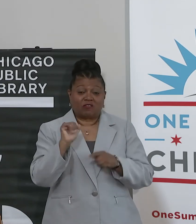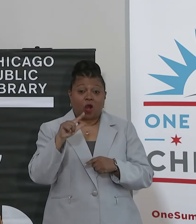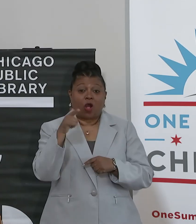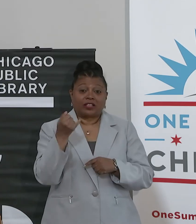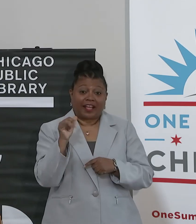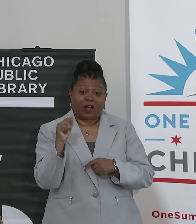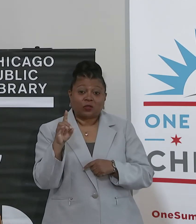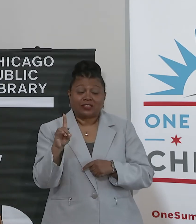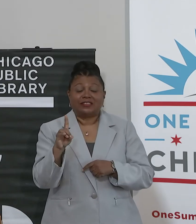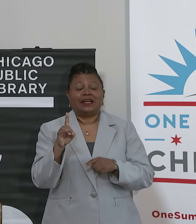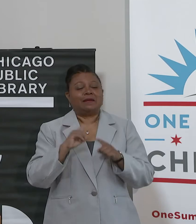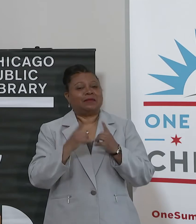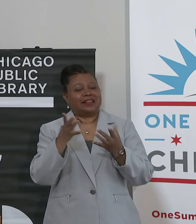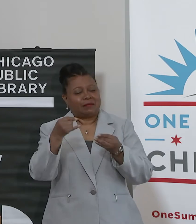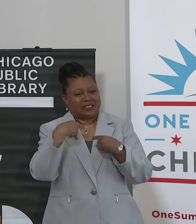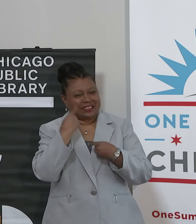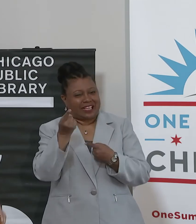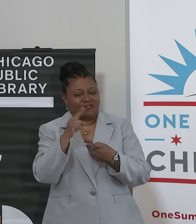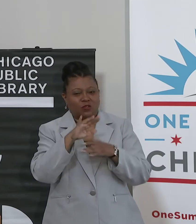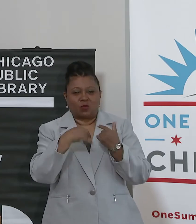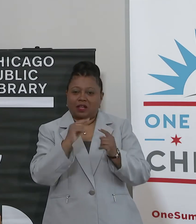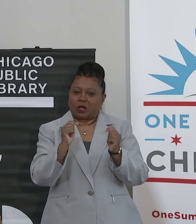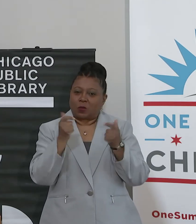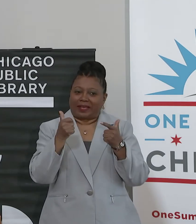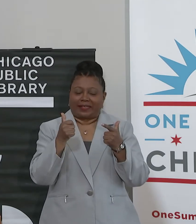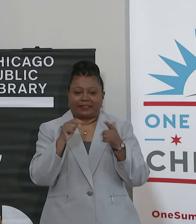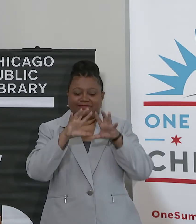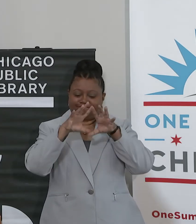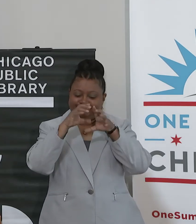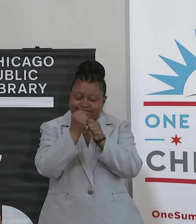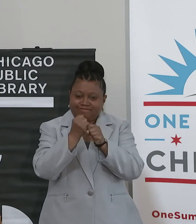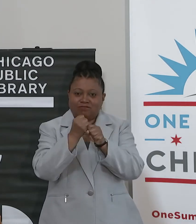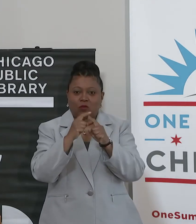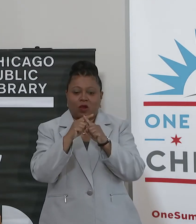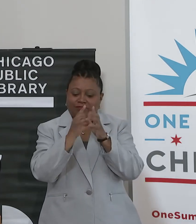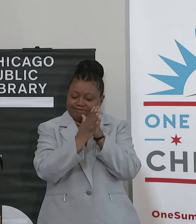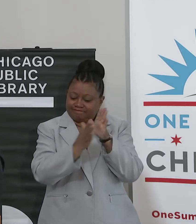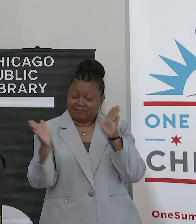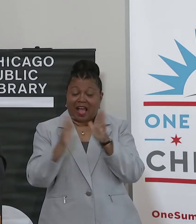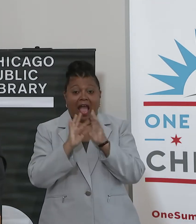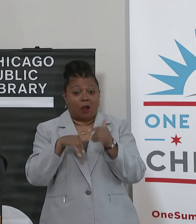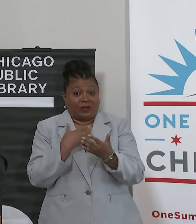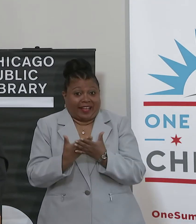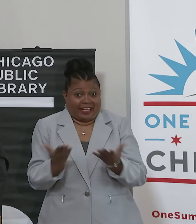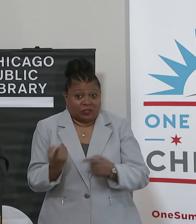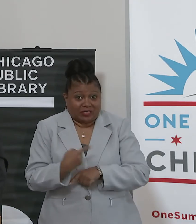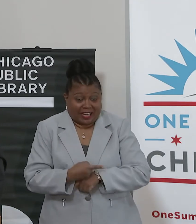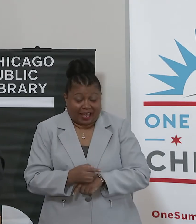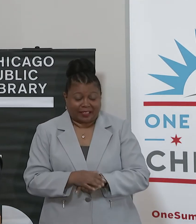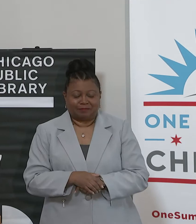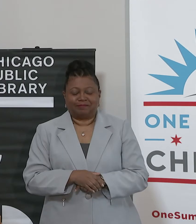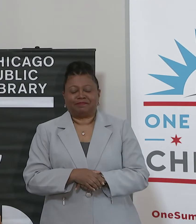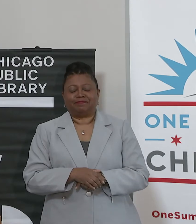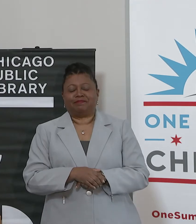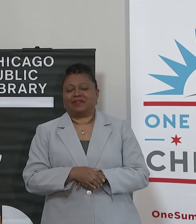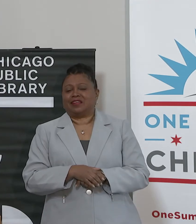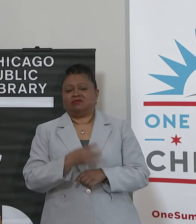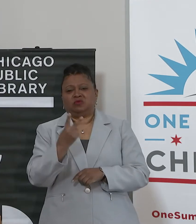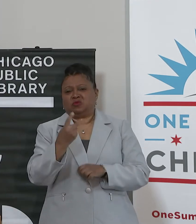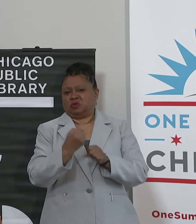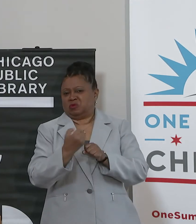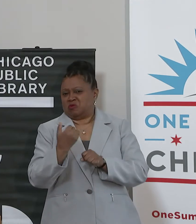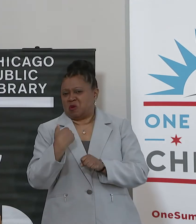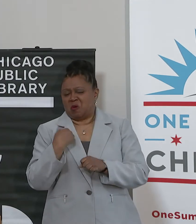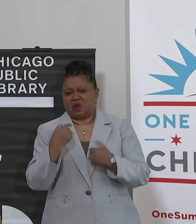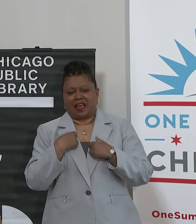Altgeld. But let me just give you all a quick overview on the scope of how we got here today. Just a few years ago,